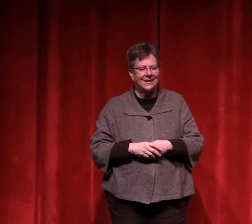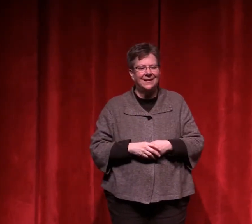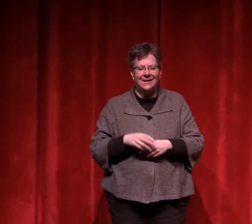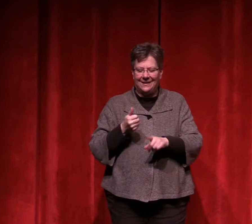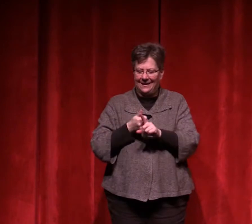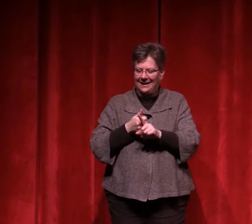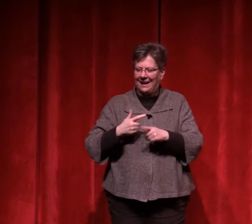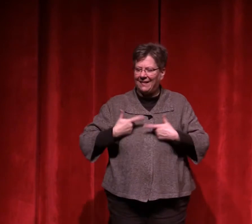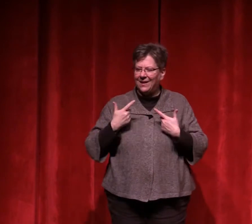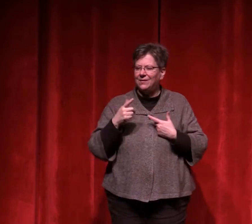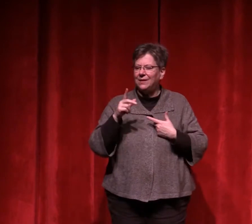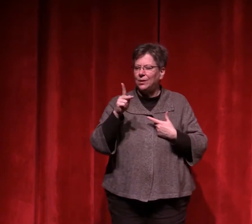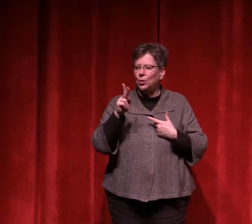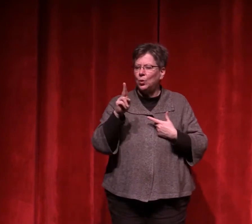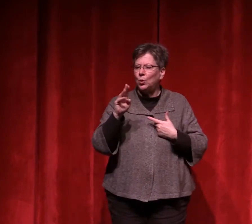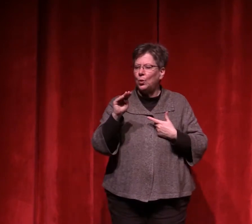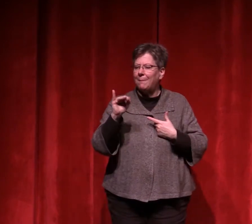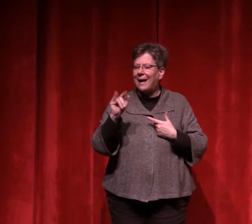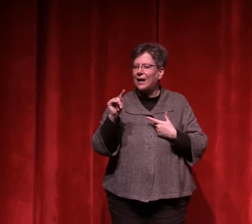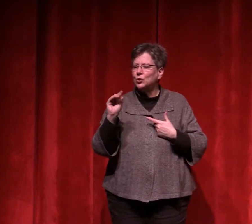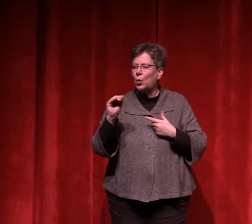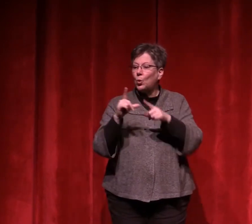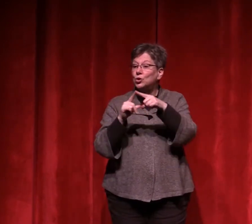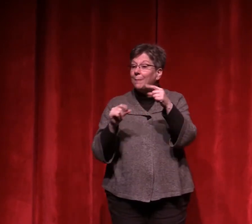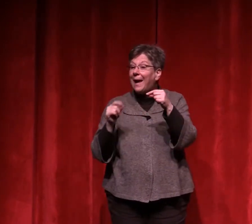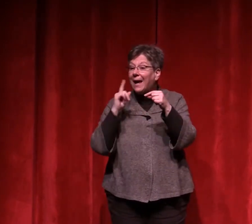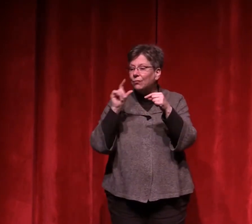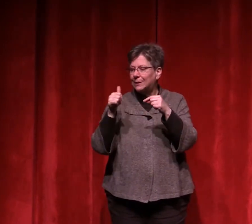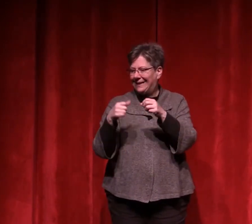He lived in Kumamoto, Japan for 10 years.